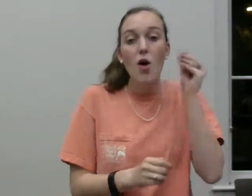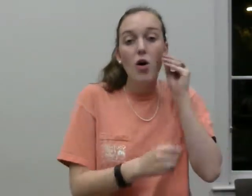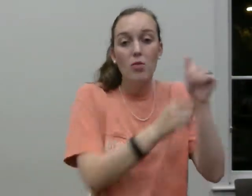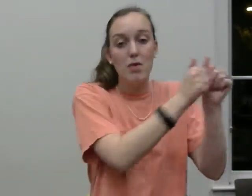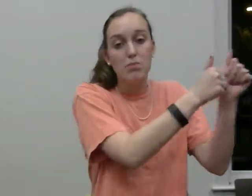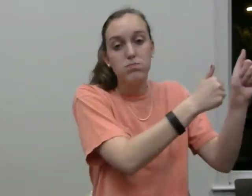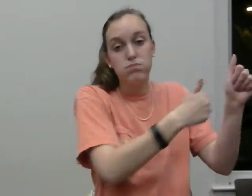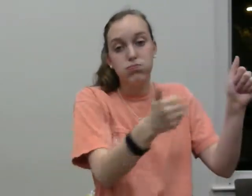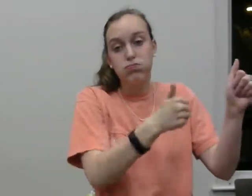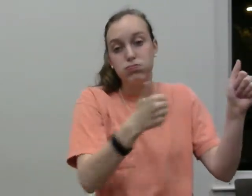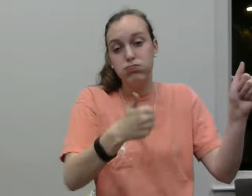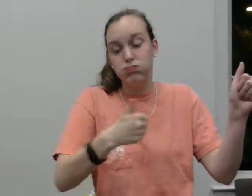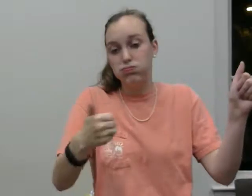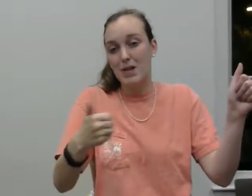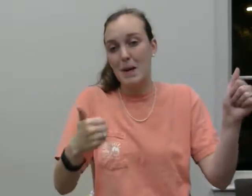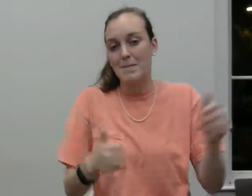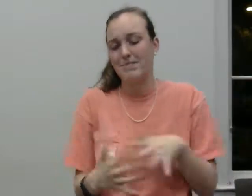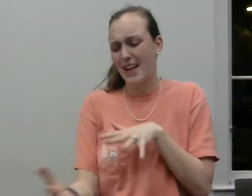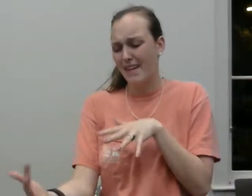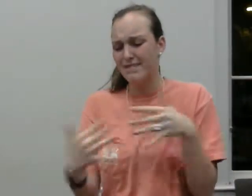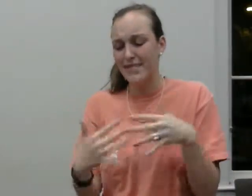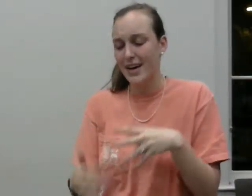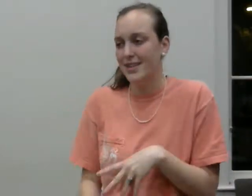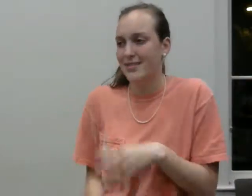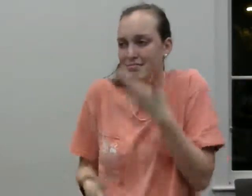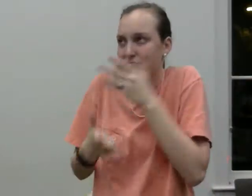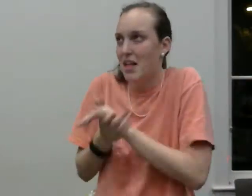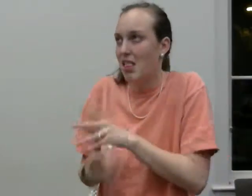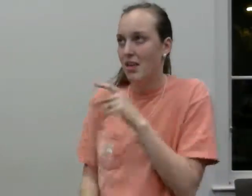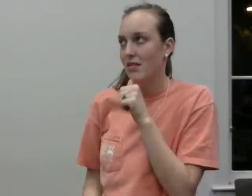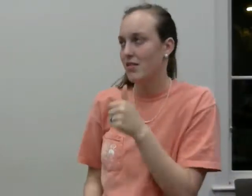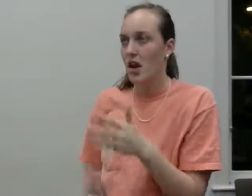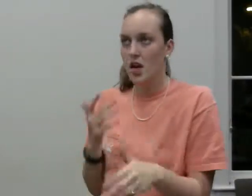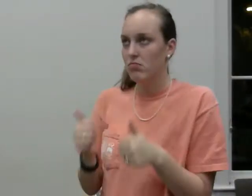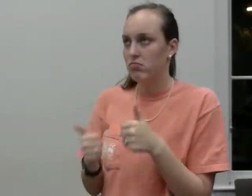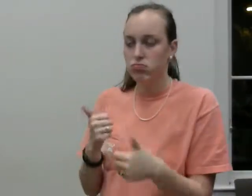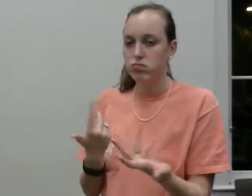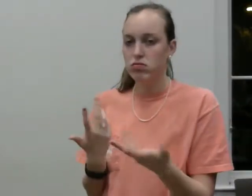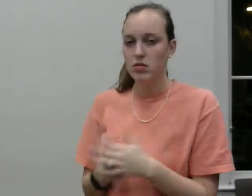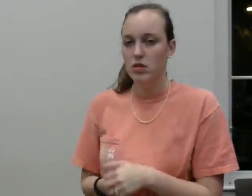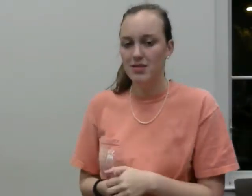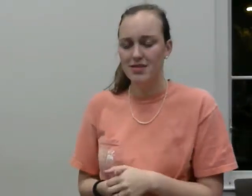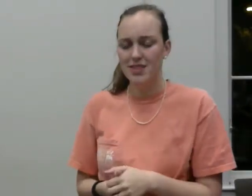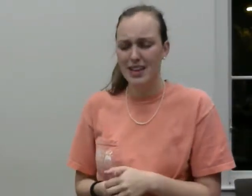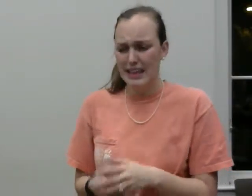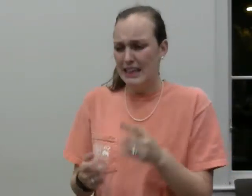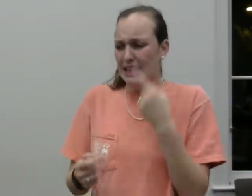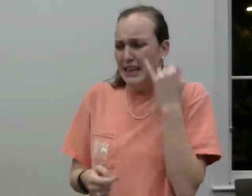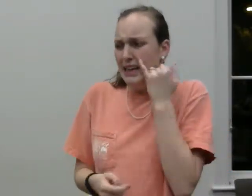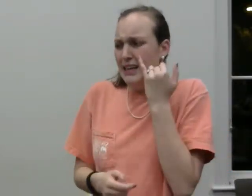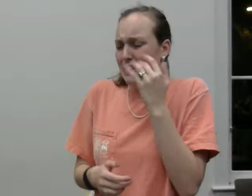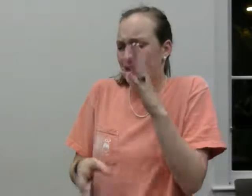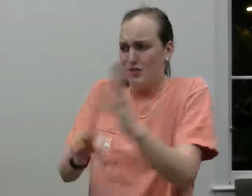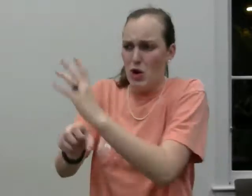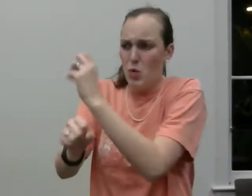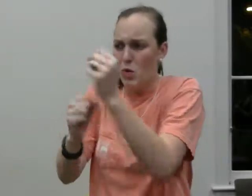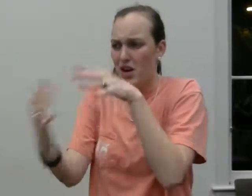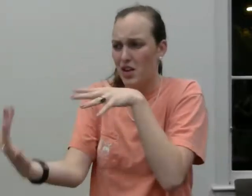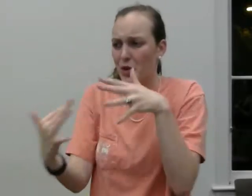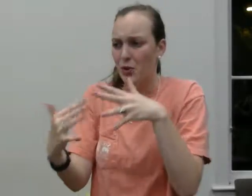maybe they did or didn't necessarily believe in. But even if they won the war, what did they win? What did these soldiers win? Nothing. They'd get